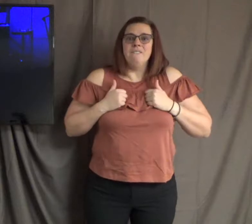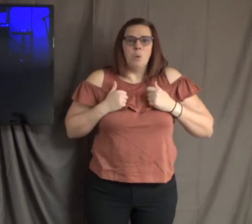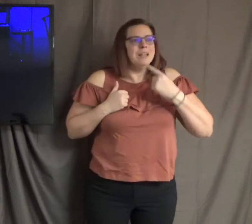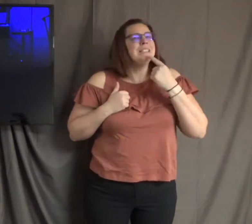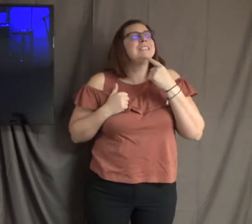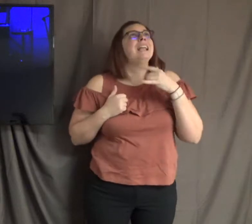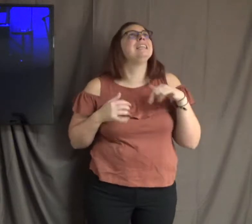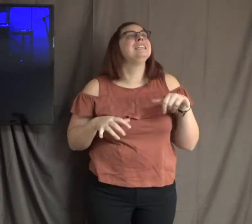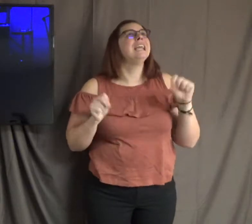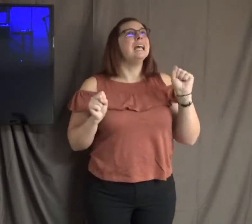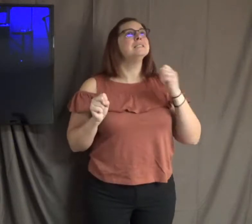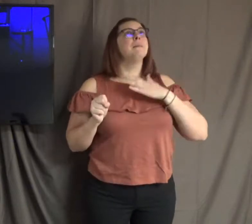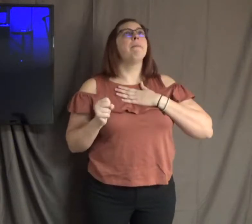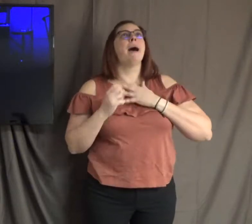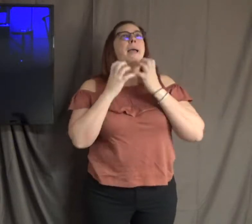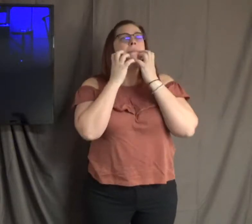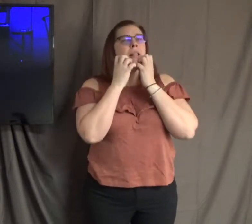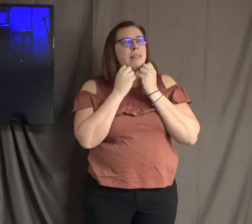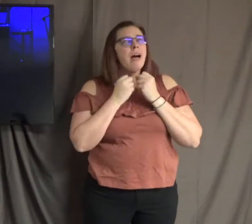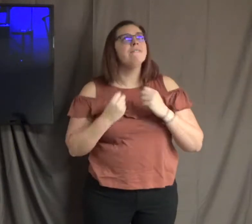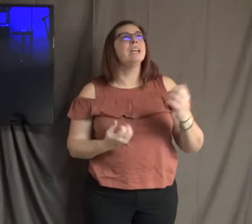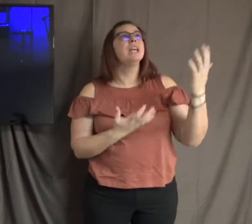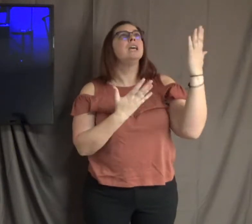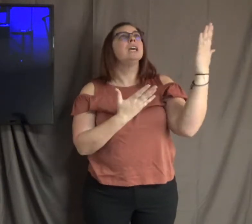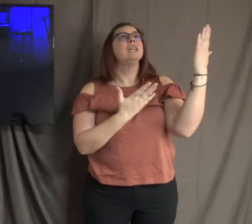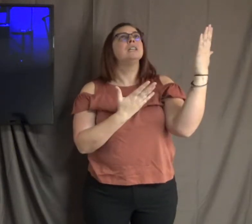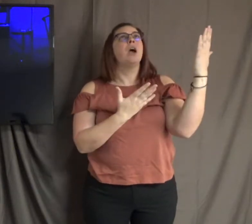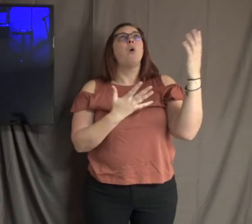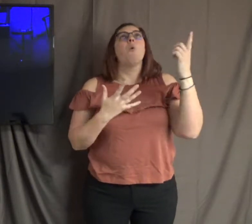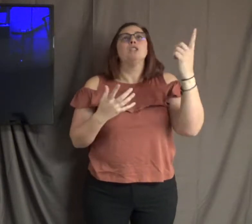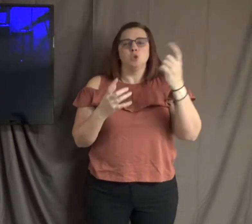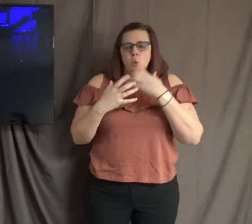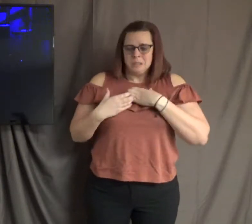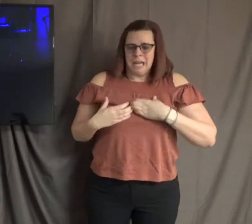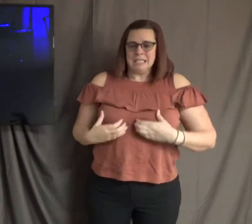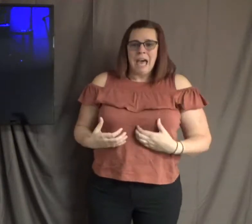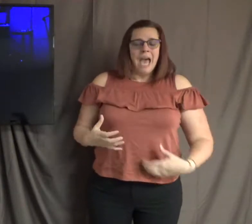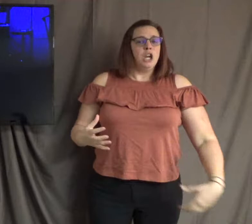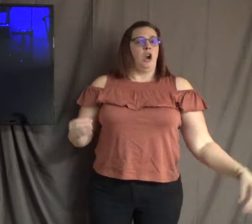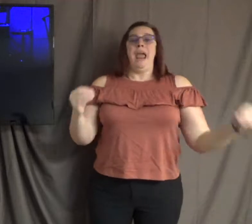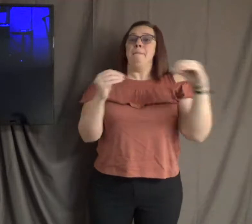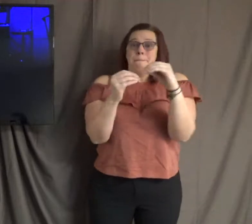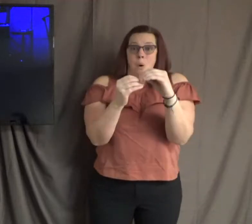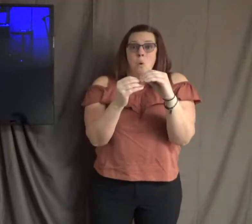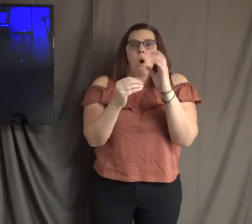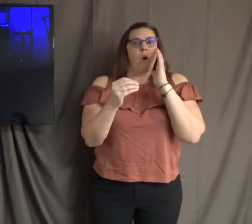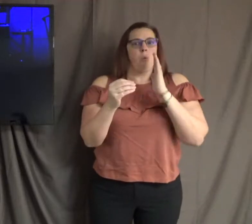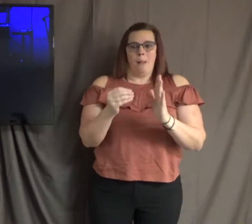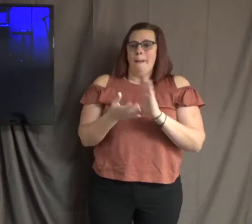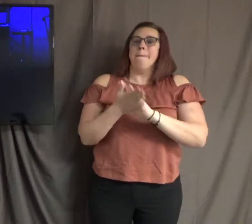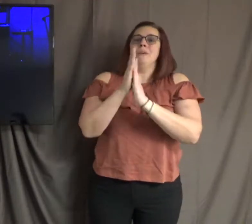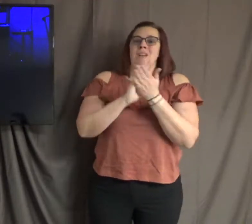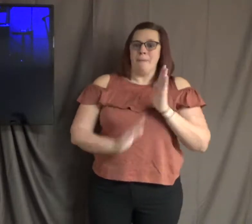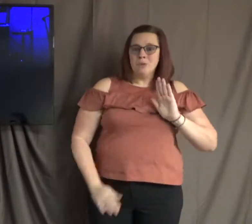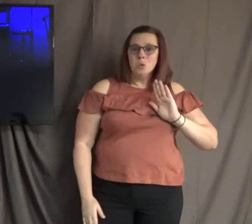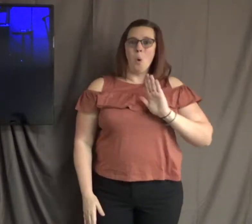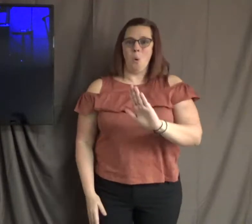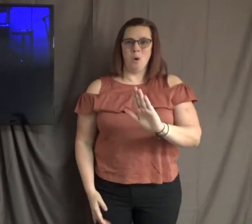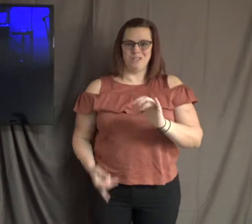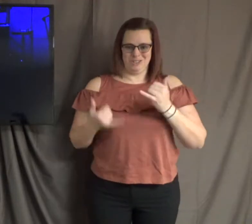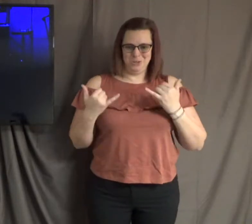my beloved, that which you desire and more shall be yours this day by your